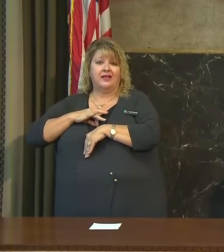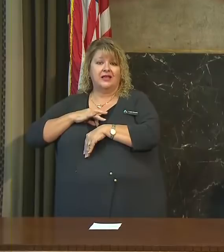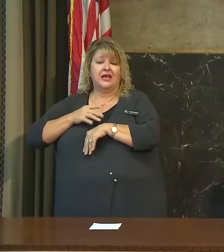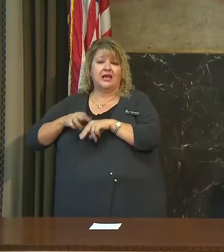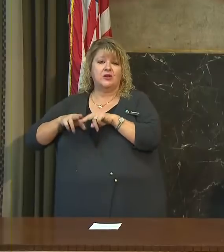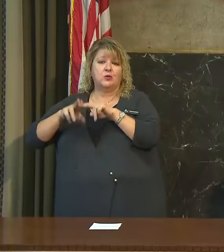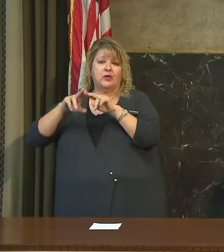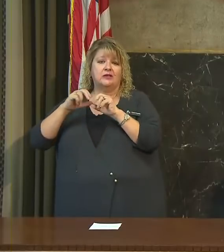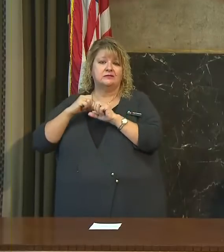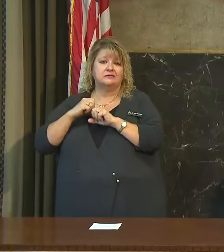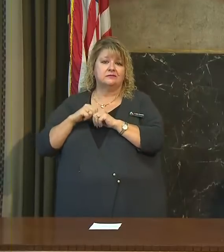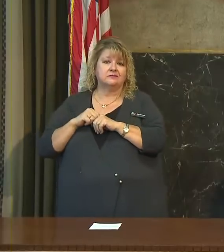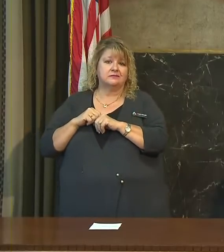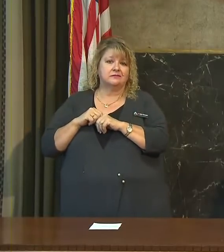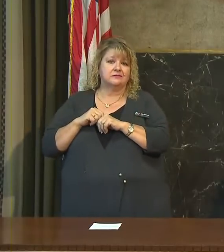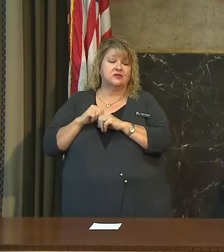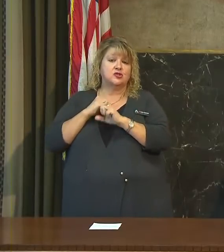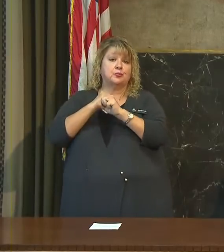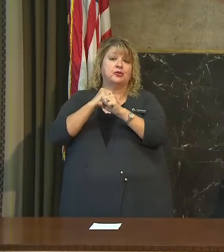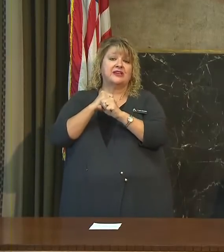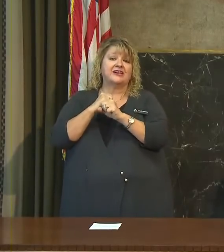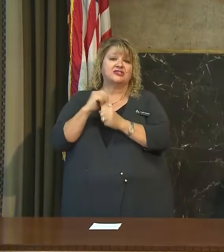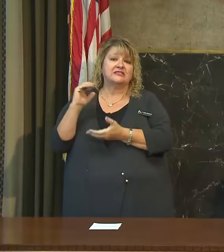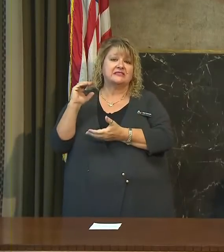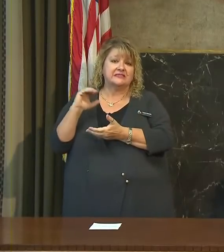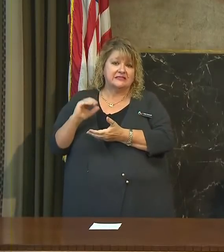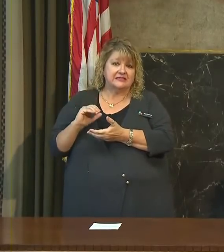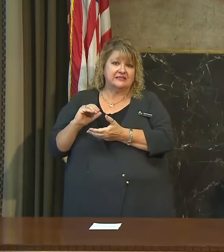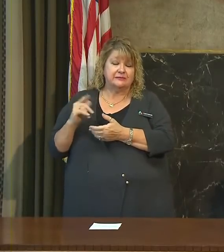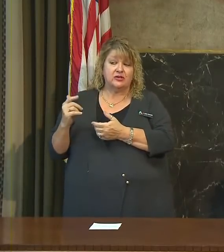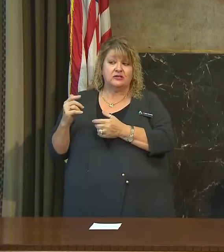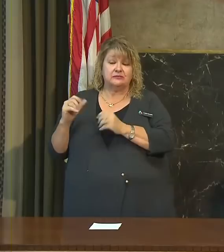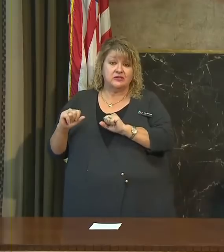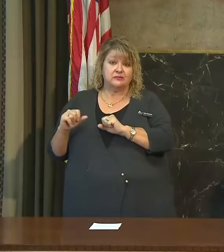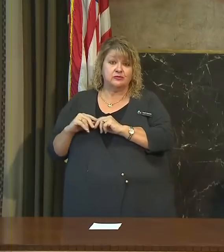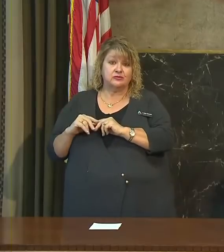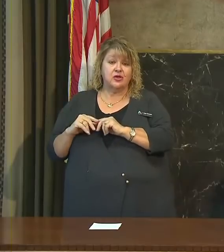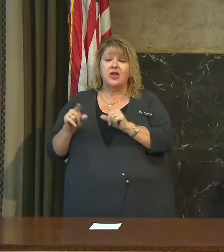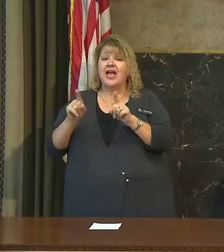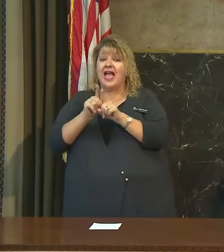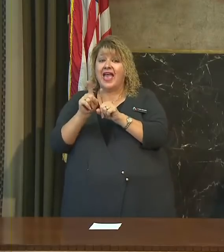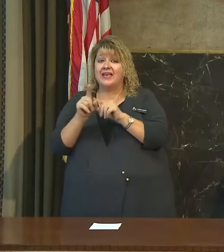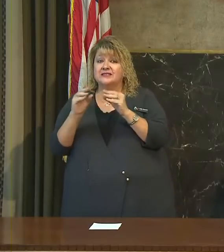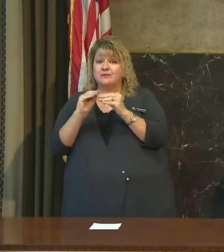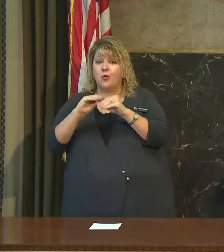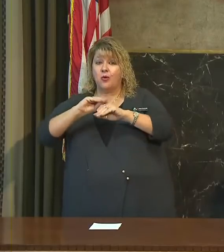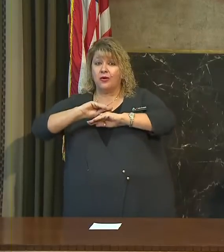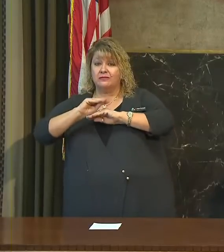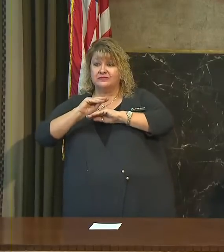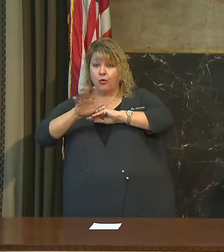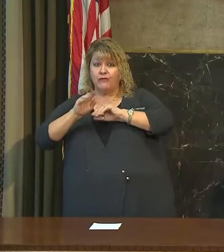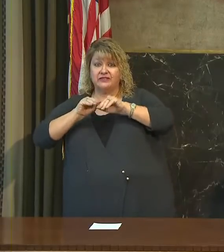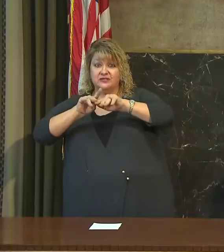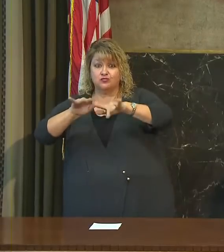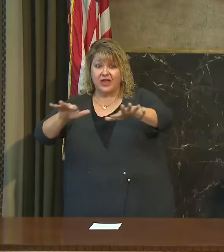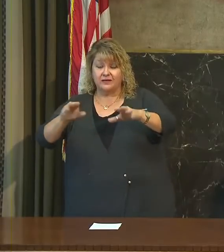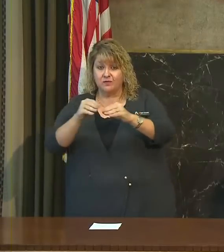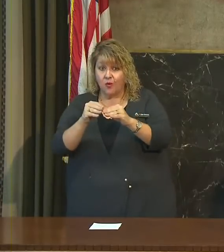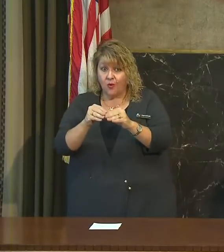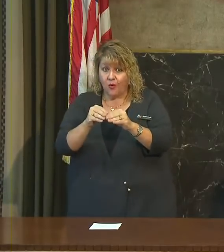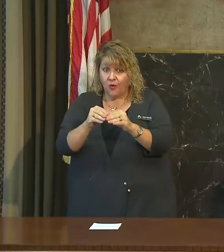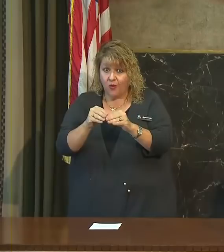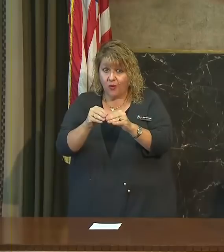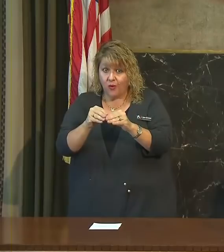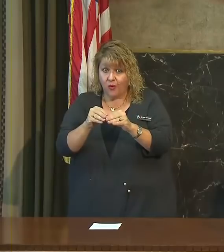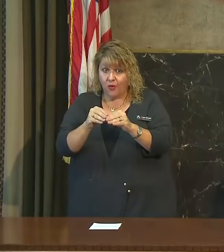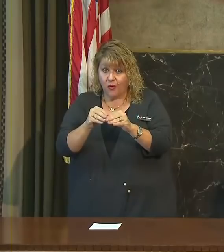up. So as cases go up, we do expect to see more, but make no mistake about it, the